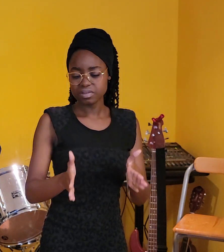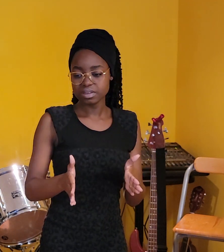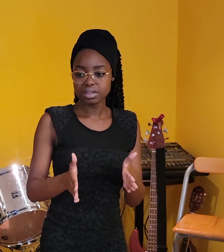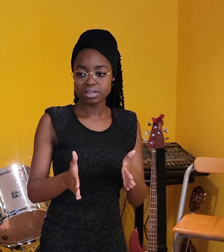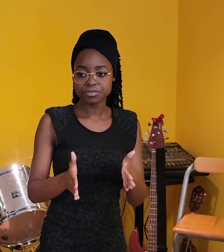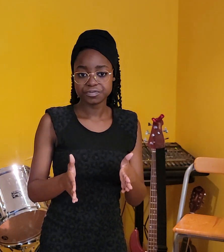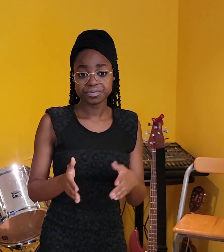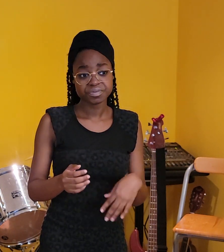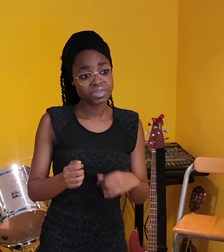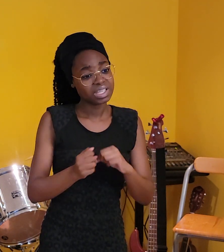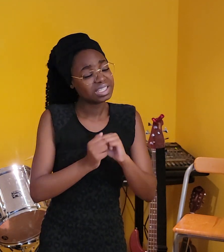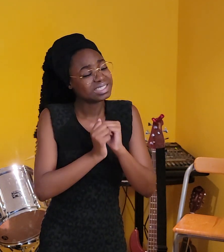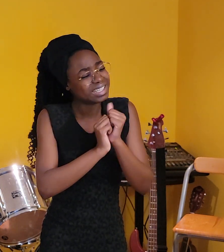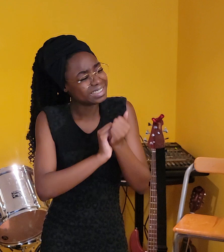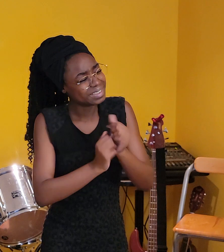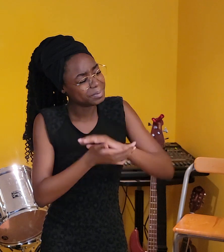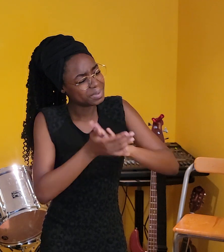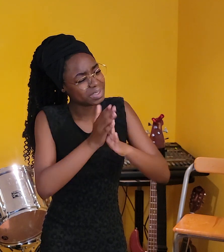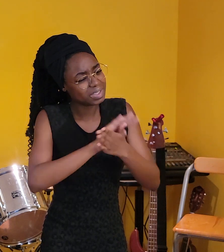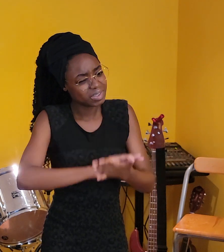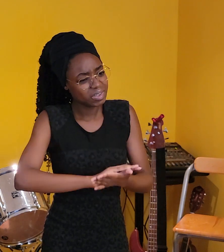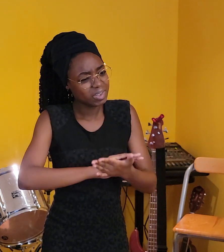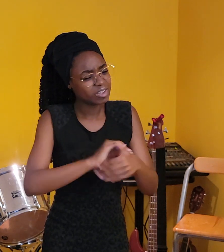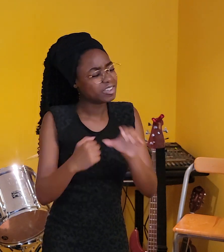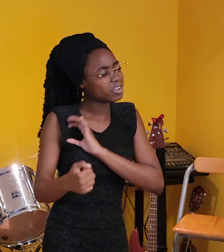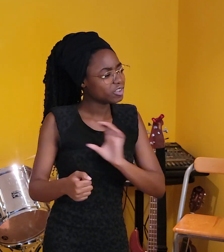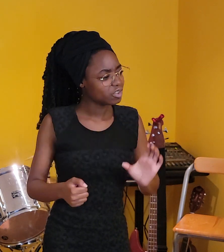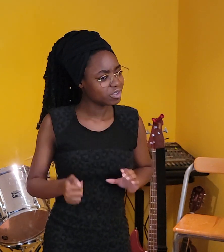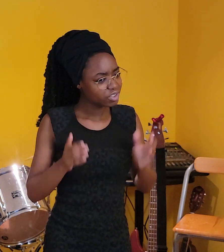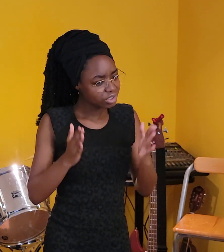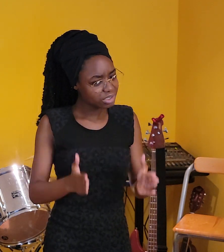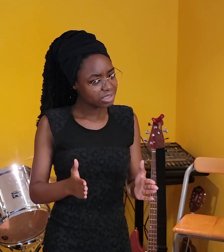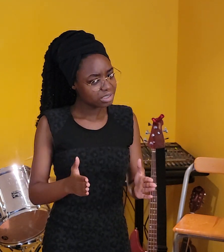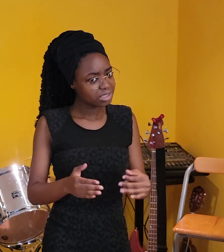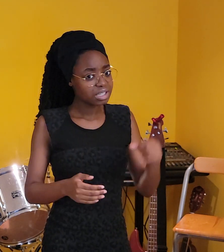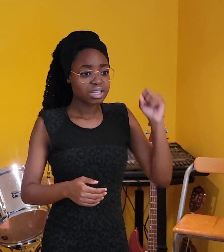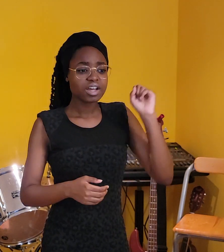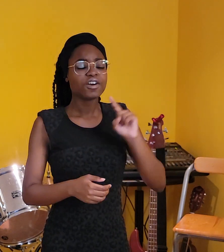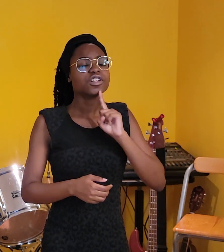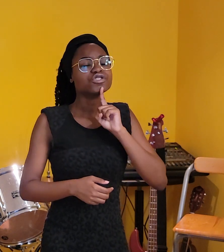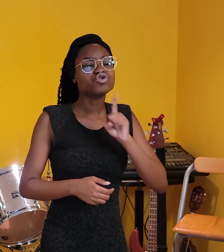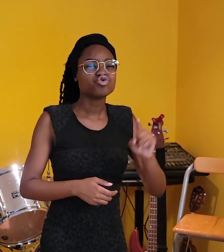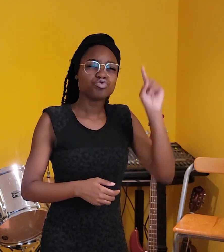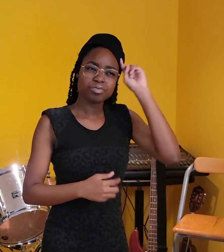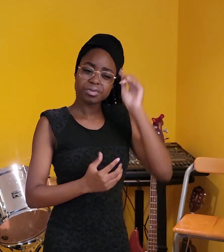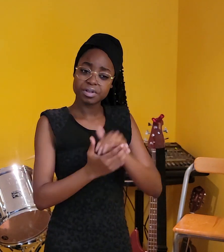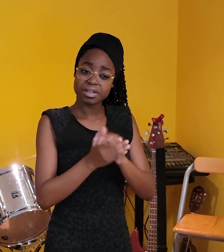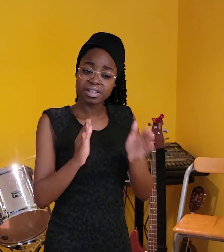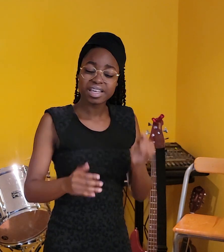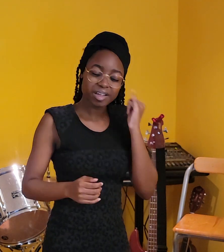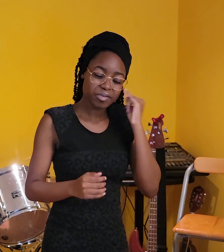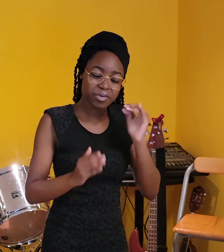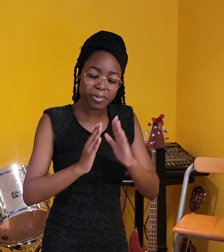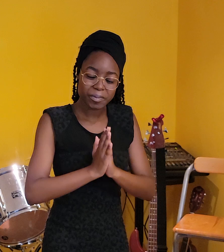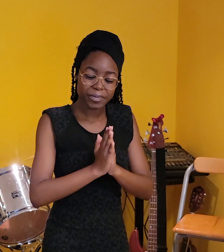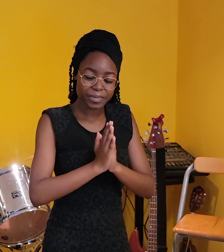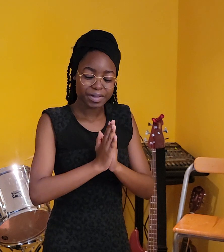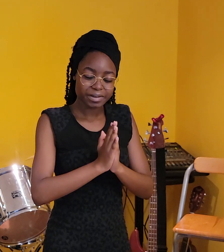This is how you become a believer, a Christian, a true Christian, if you pray this prayer with me.